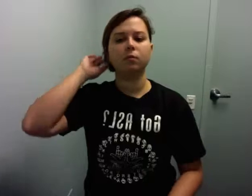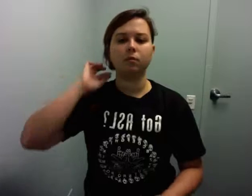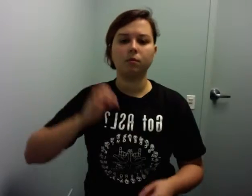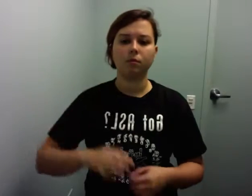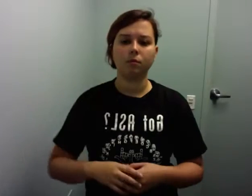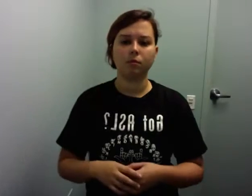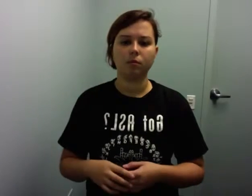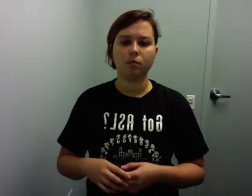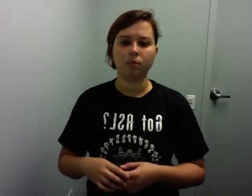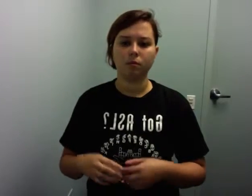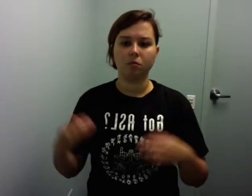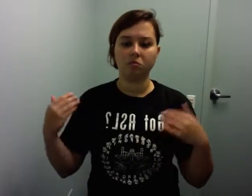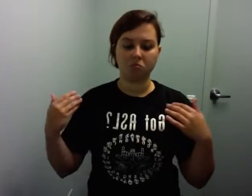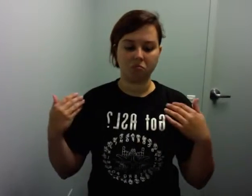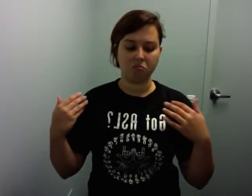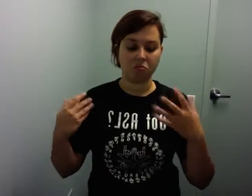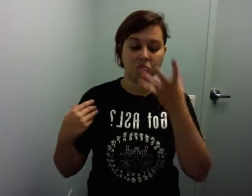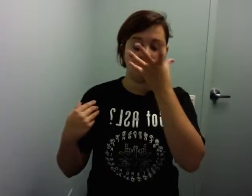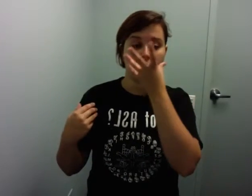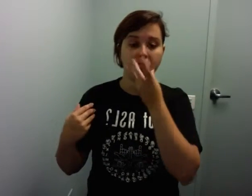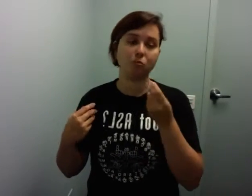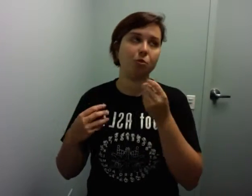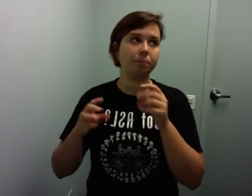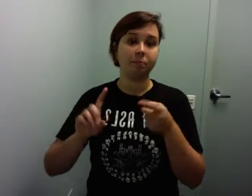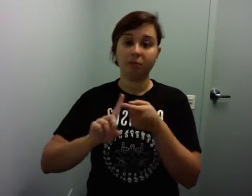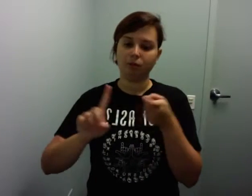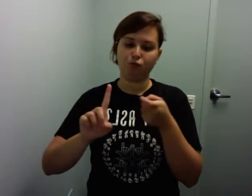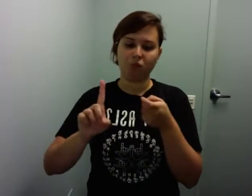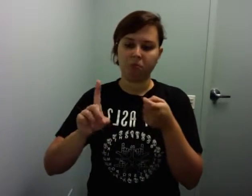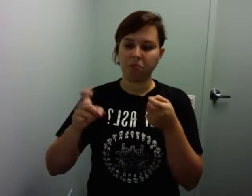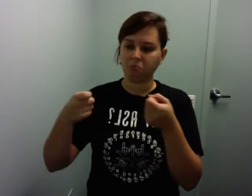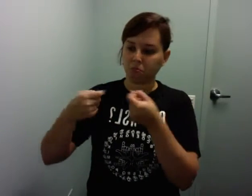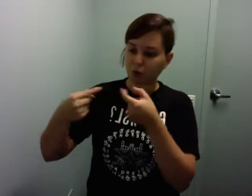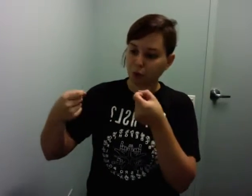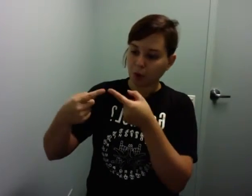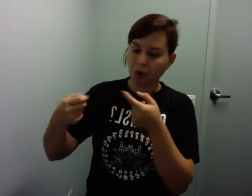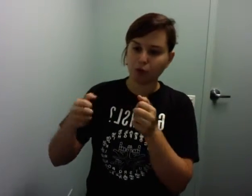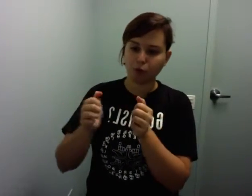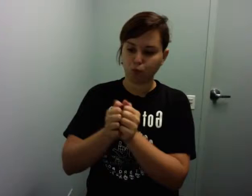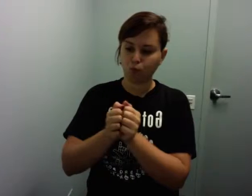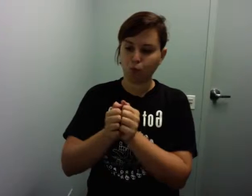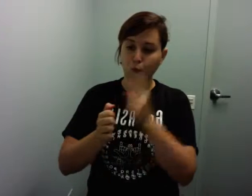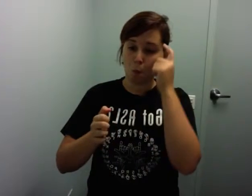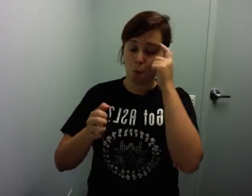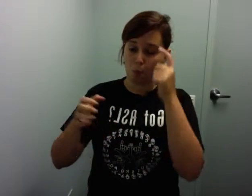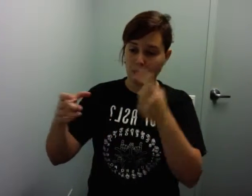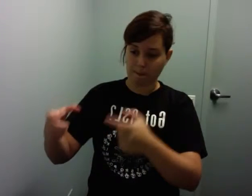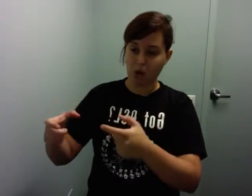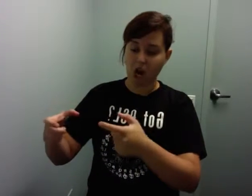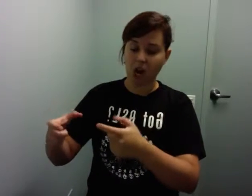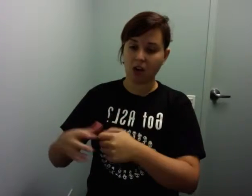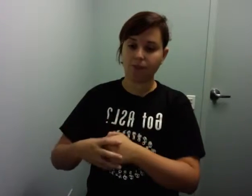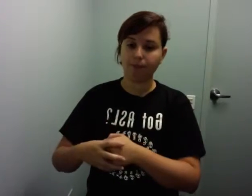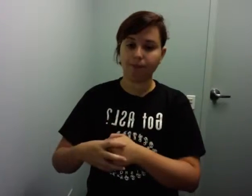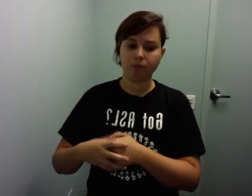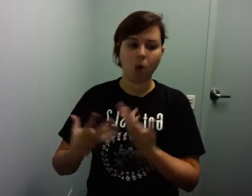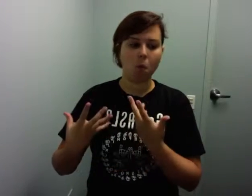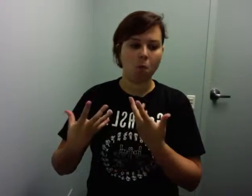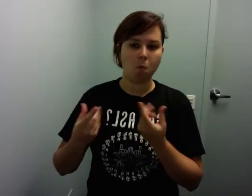as a result of a range of interactions in here. Okay, so where have we got to? We've said that sleep is complicated